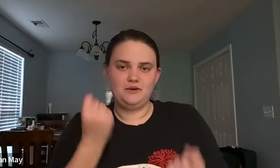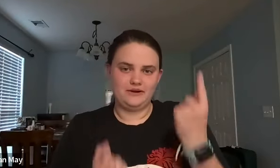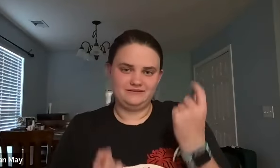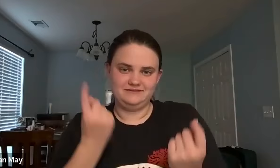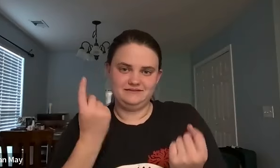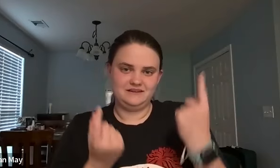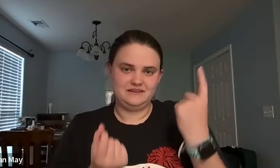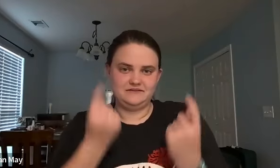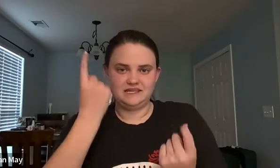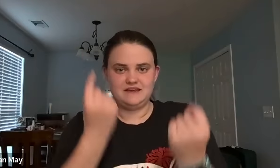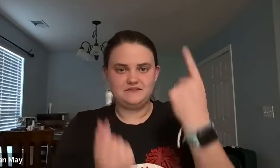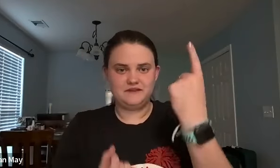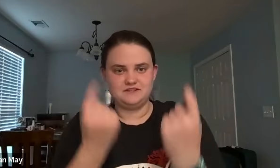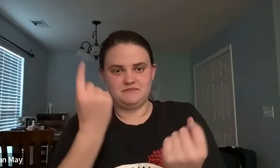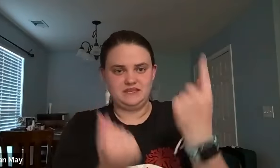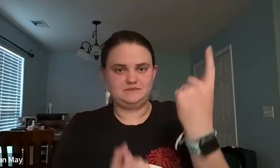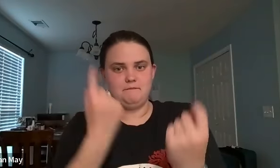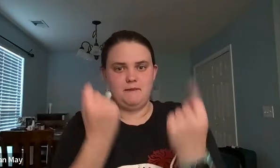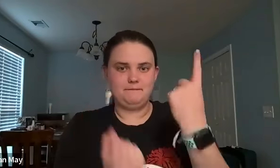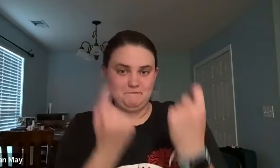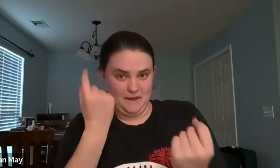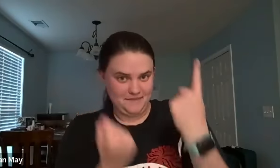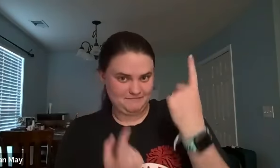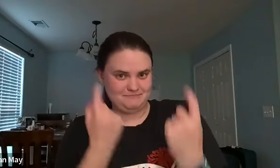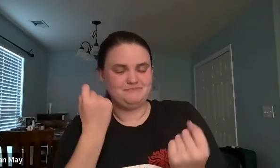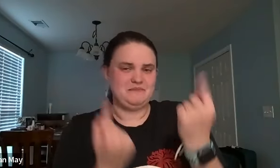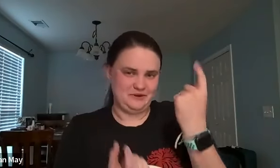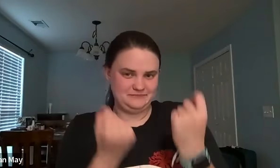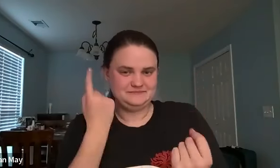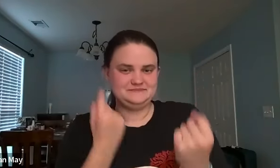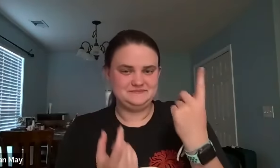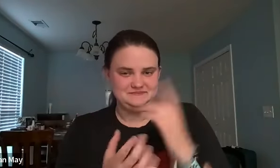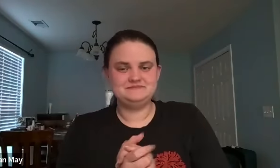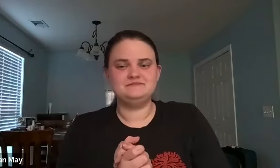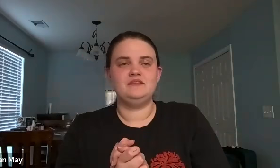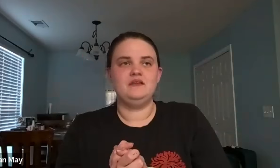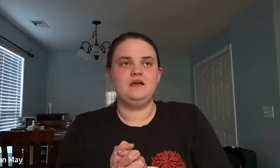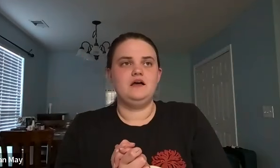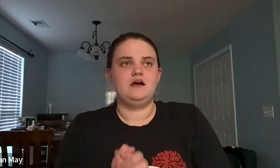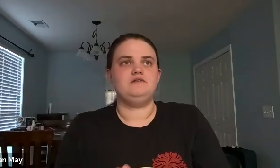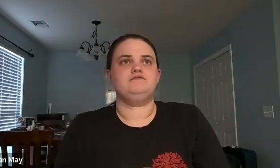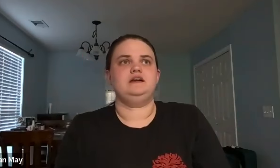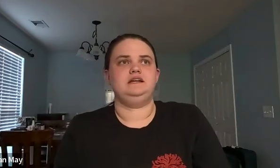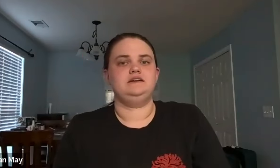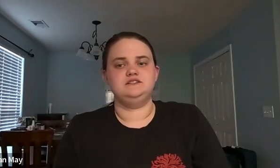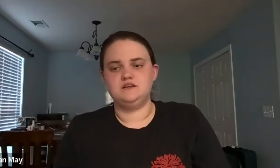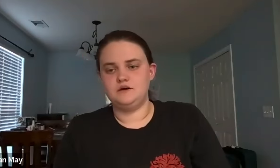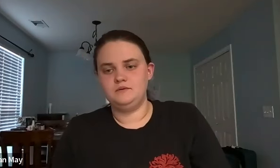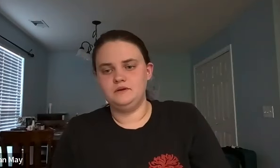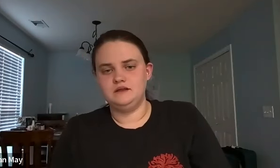popcorn. The flicking of the fingers up, like it's pop, pop, pop, pop, pop, popcorn. All righty. So